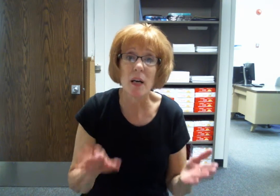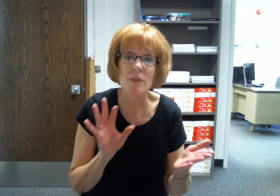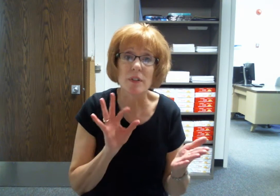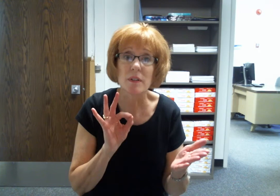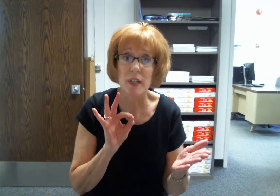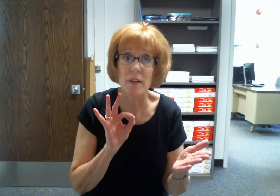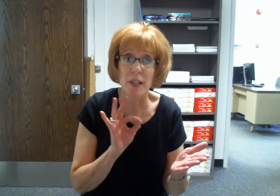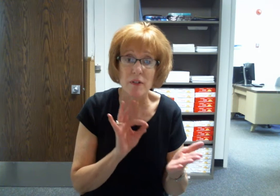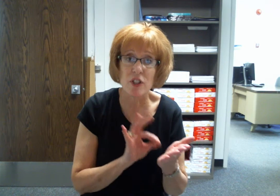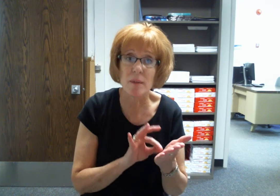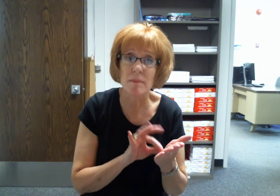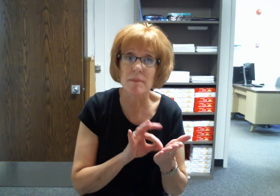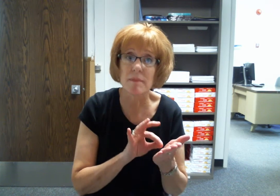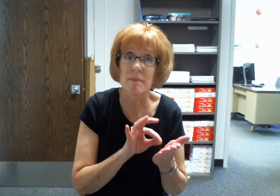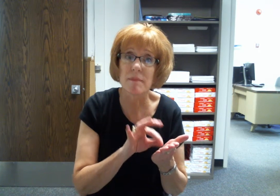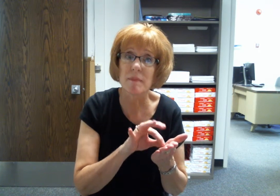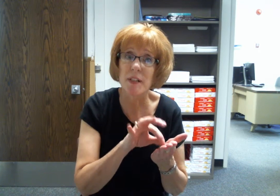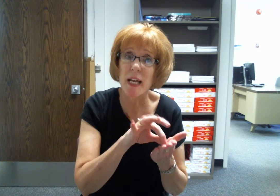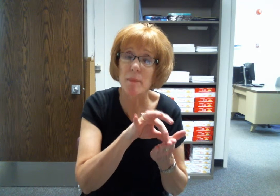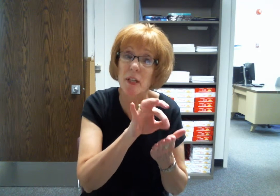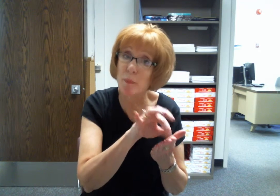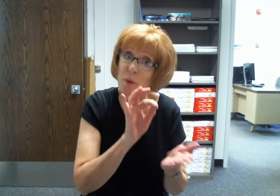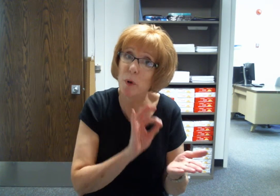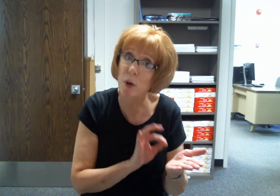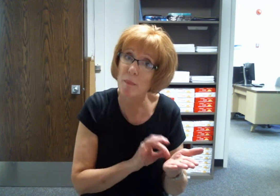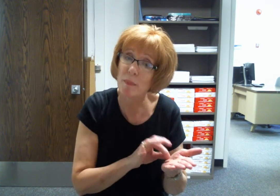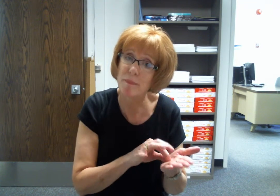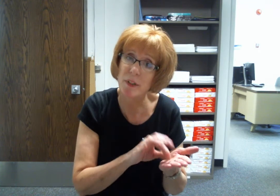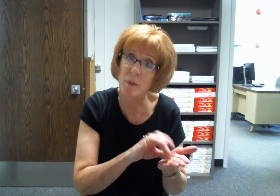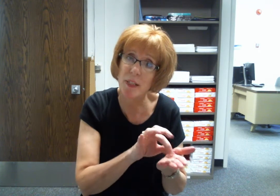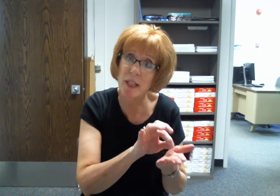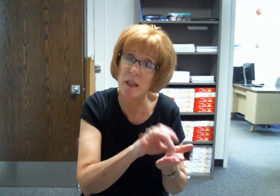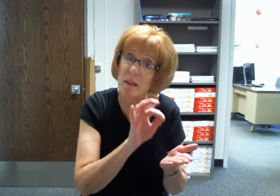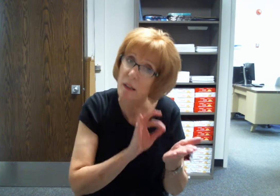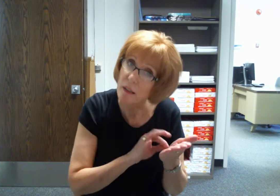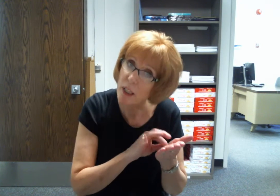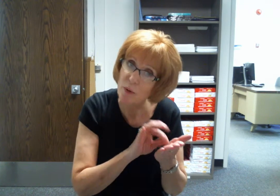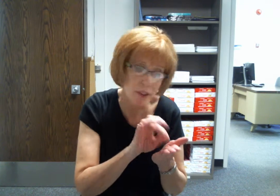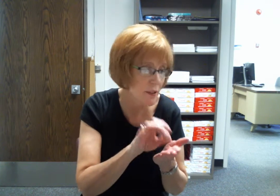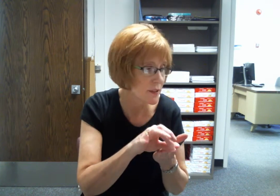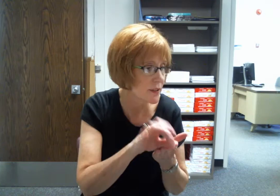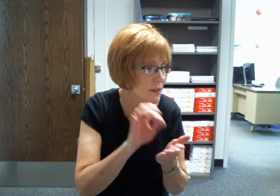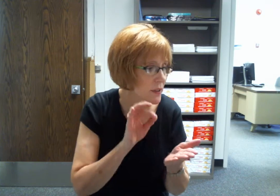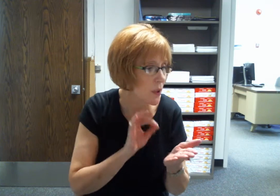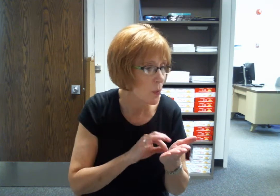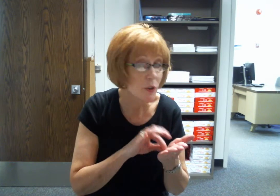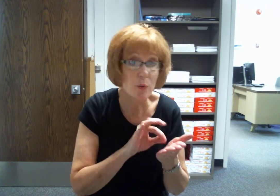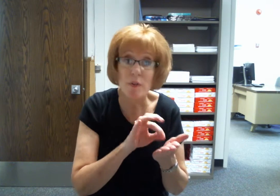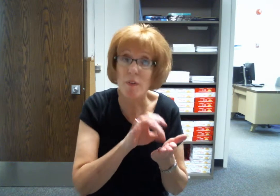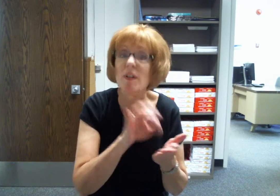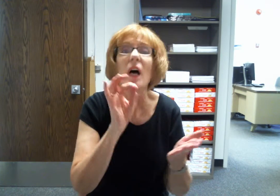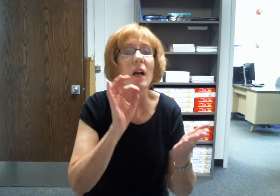Count. F hand shape. And tap it up your palm of your base hand. Count. 1, 2, 3, 4, 5.